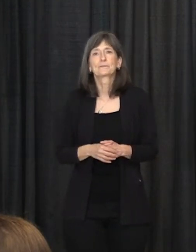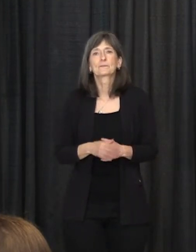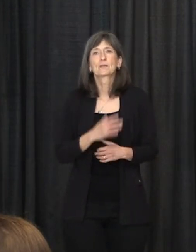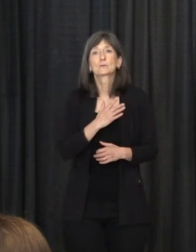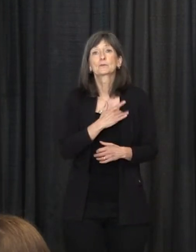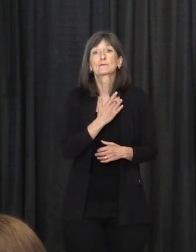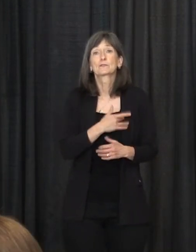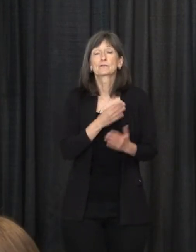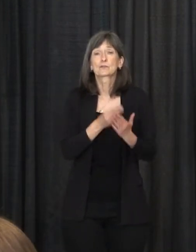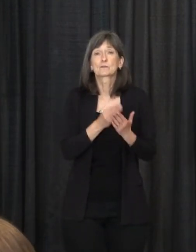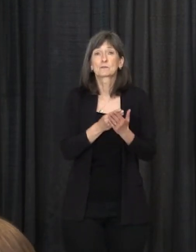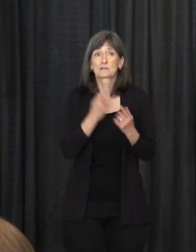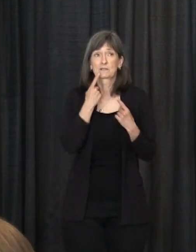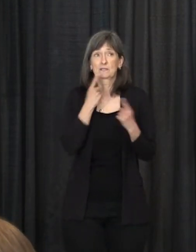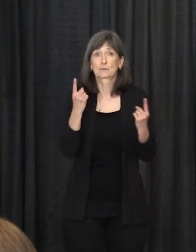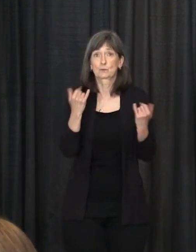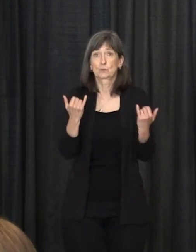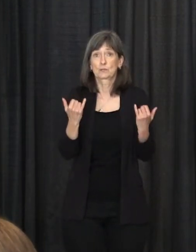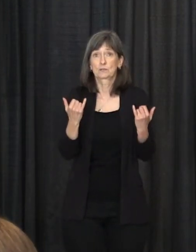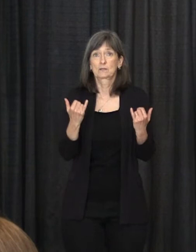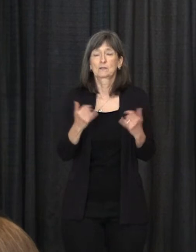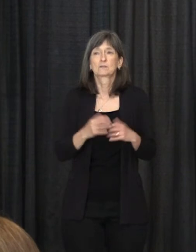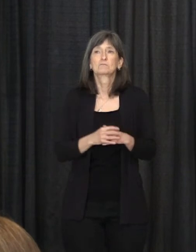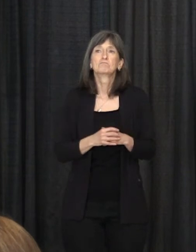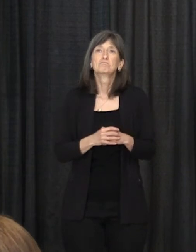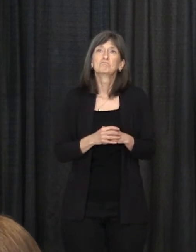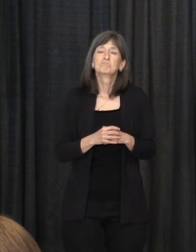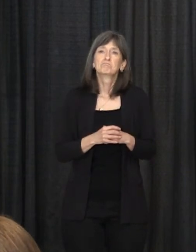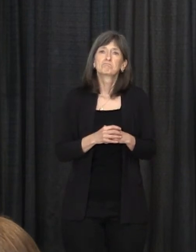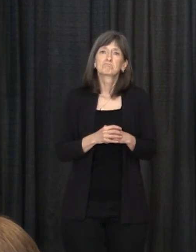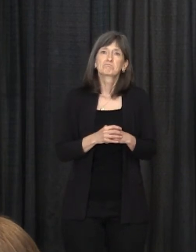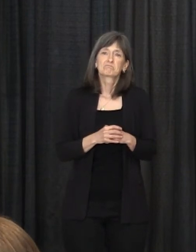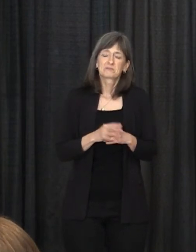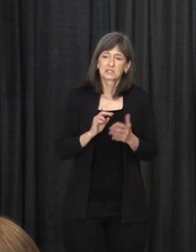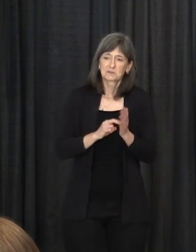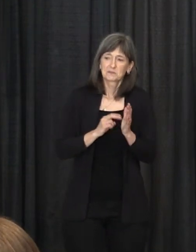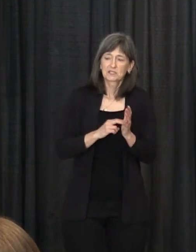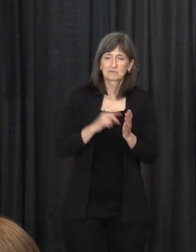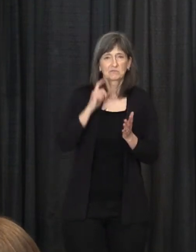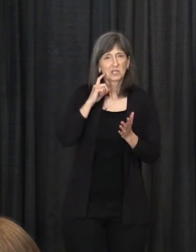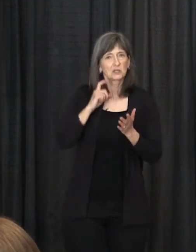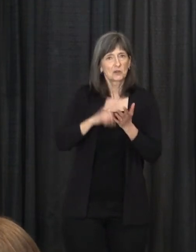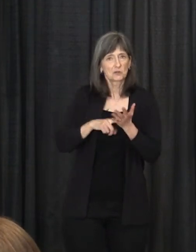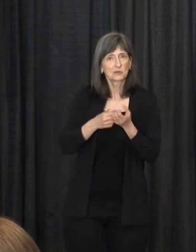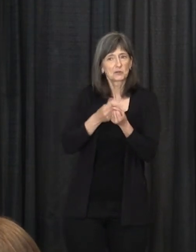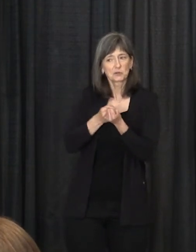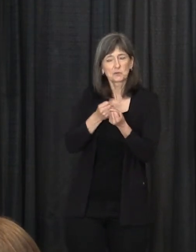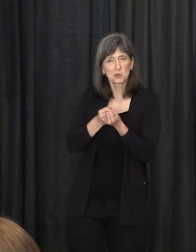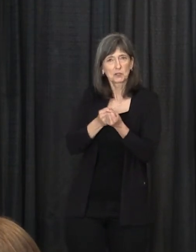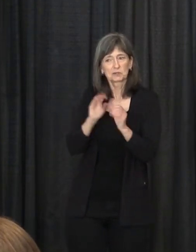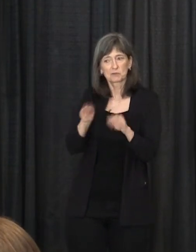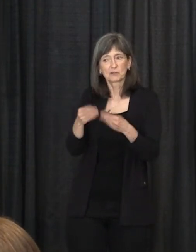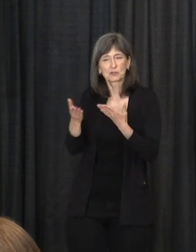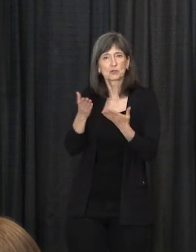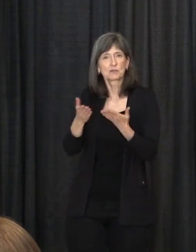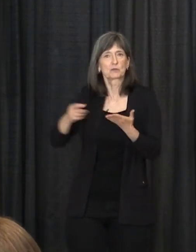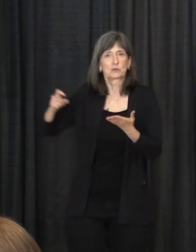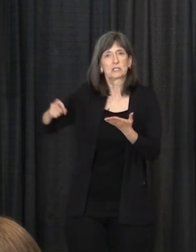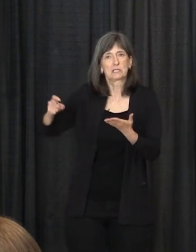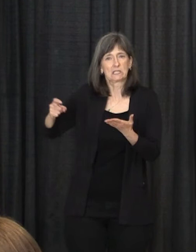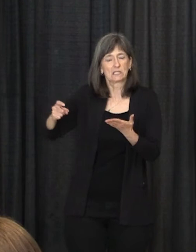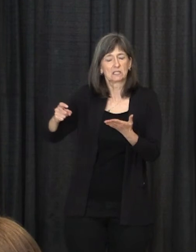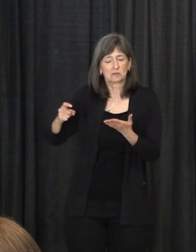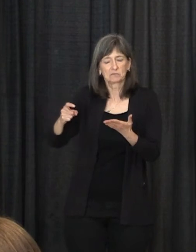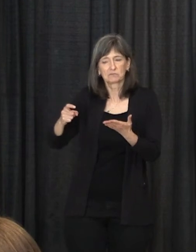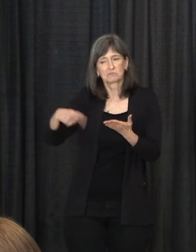provincial funding announced today is not only an acknowledgement to the support and services that the